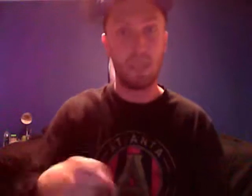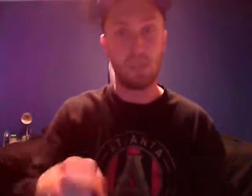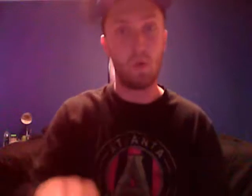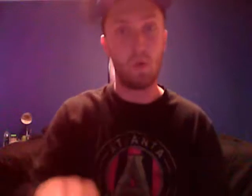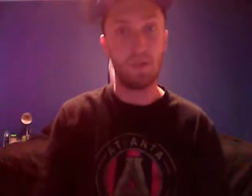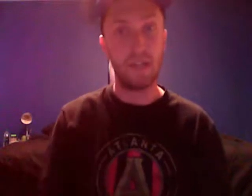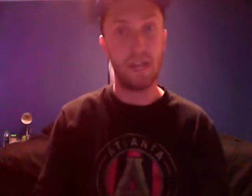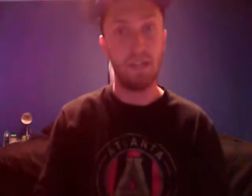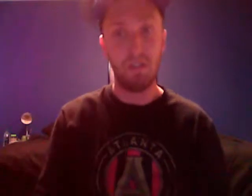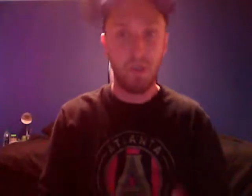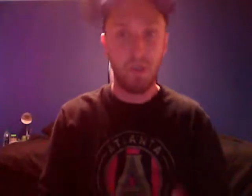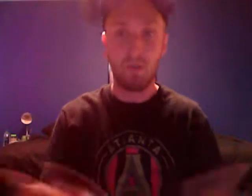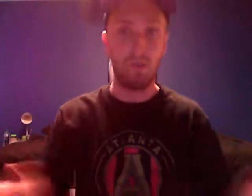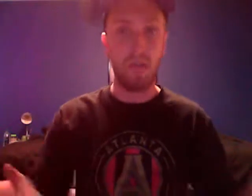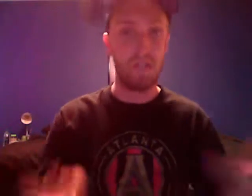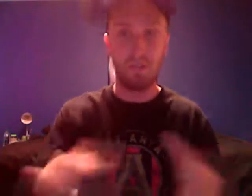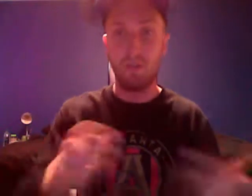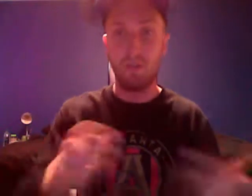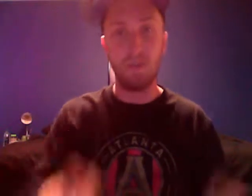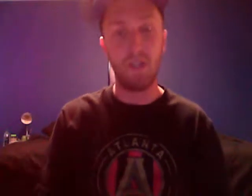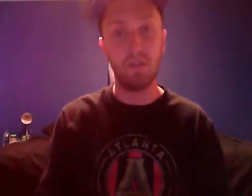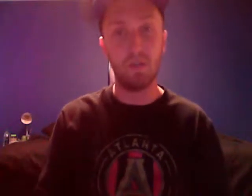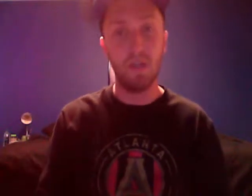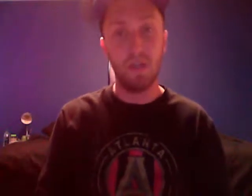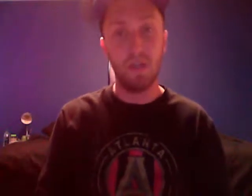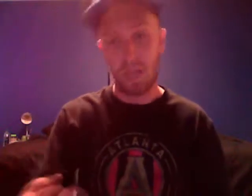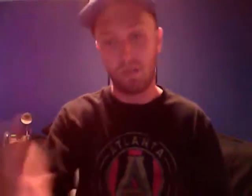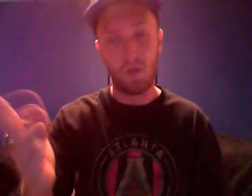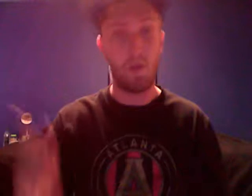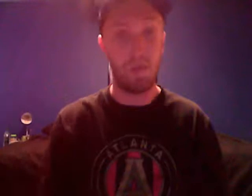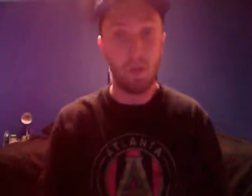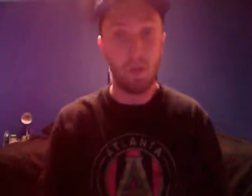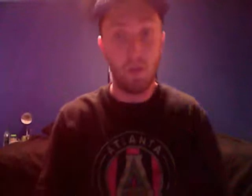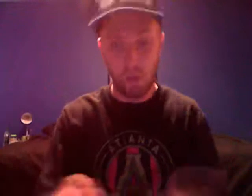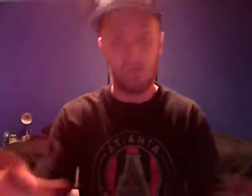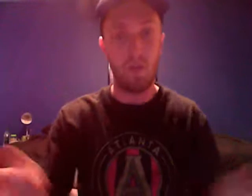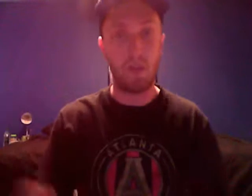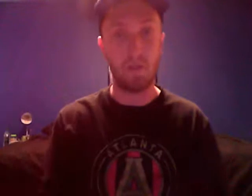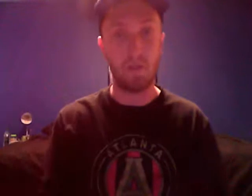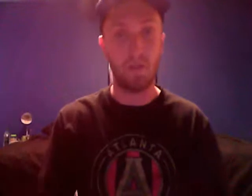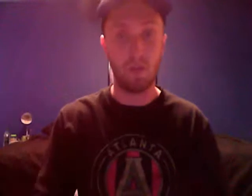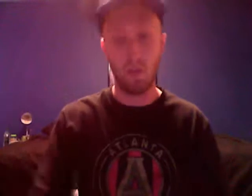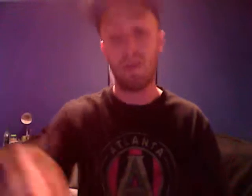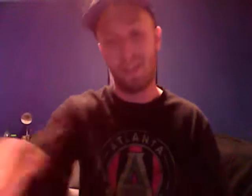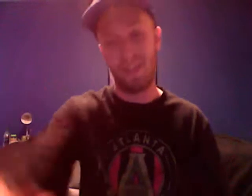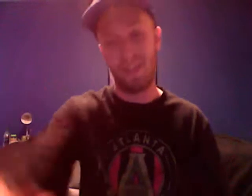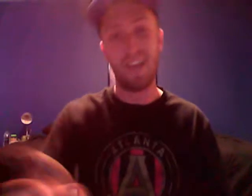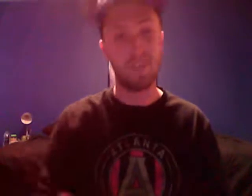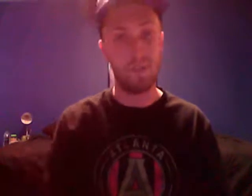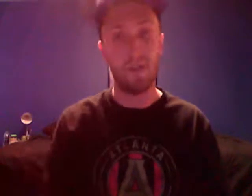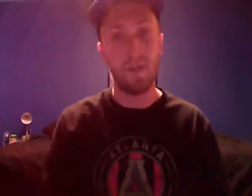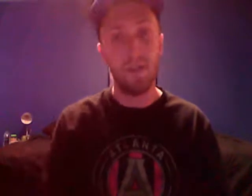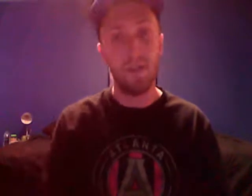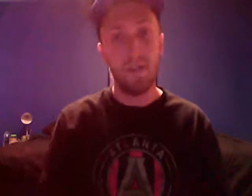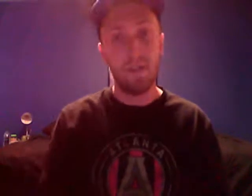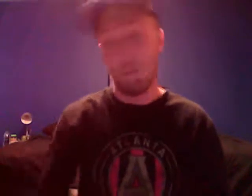of gets a hold of a guy, you know, not really bad, just a little bit of a tussle. Guy falls over, just flops, and the ref goes, oh yeah, that's a foul. The